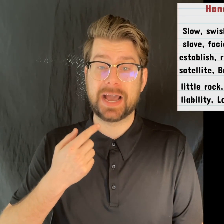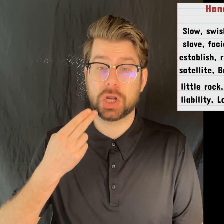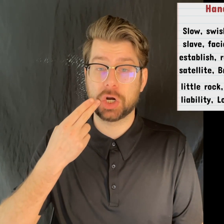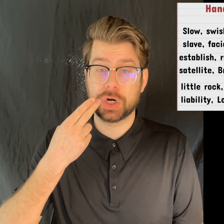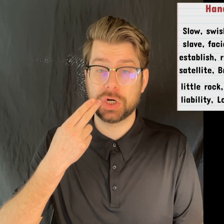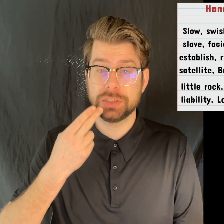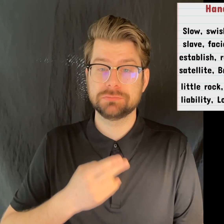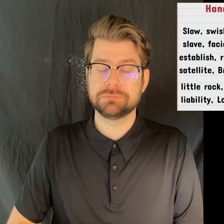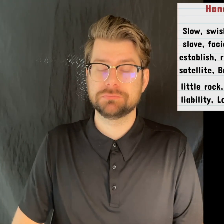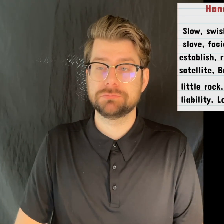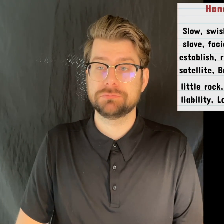slacker,